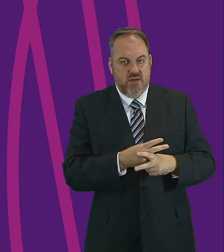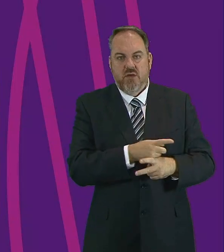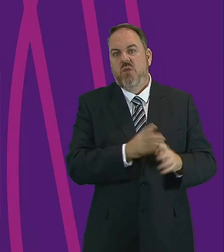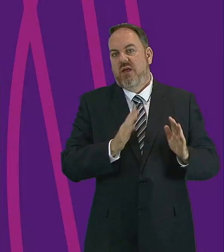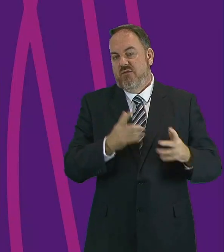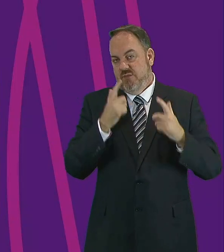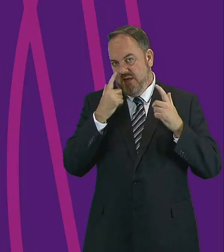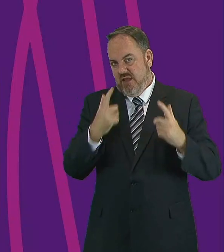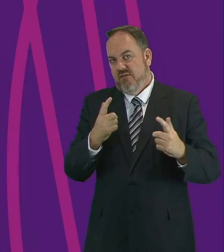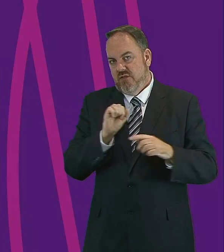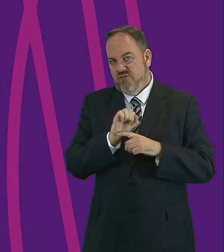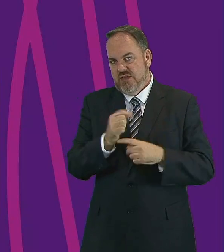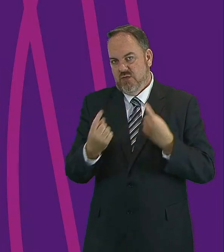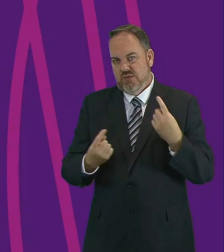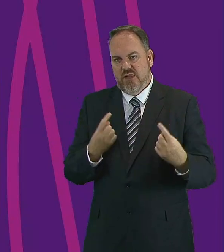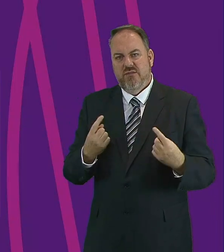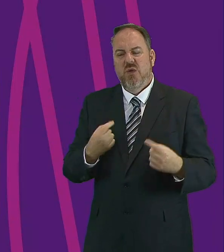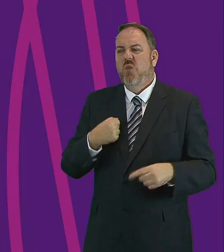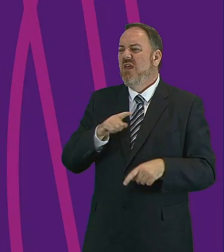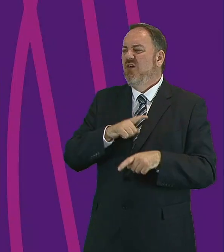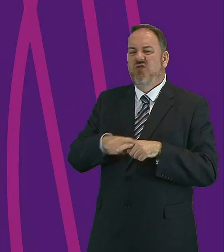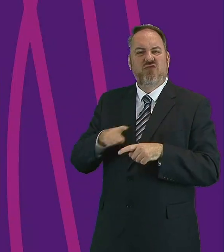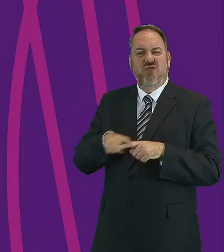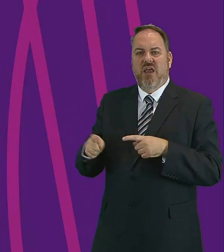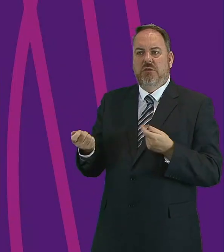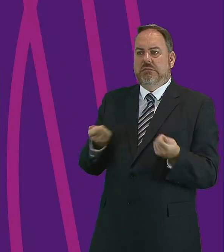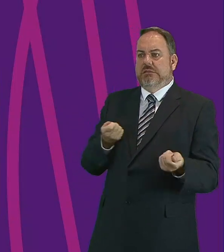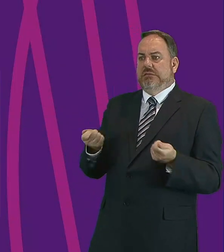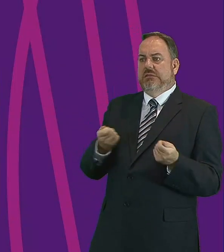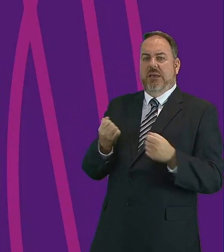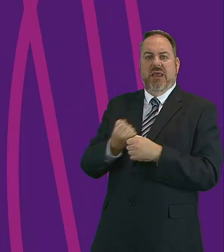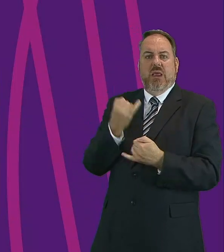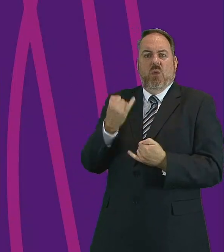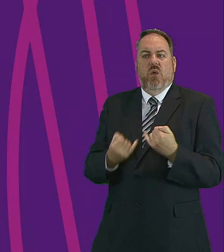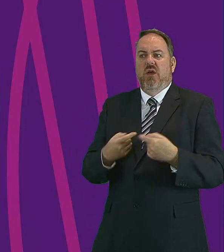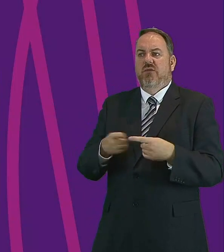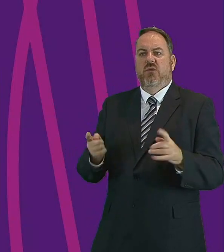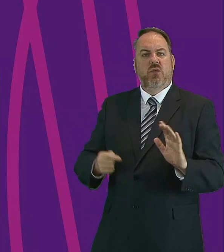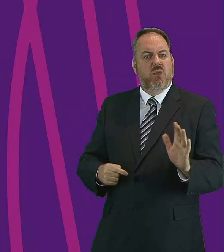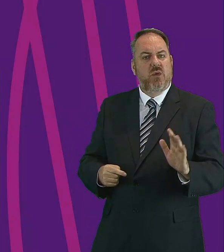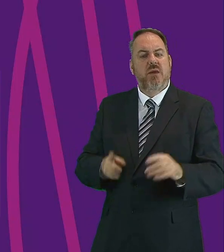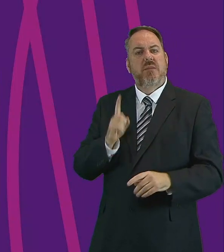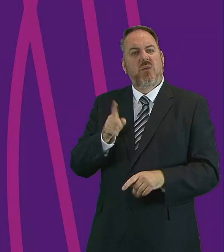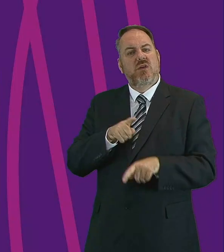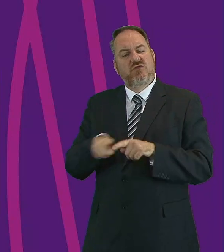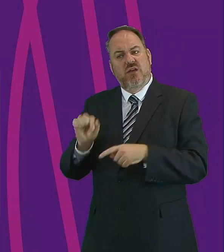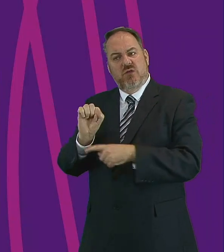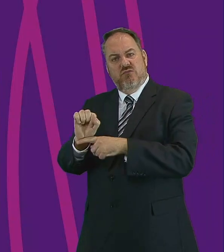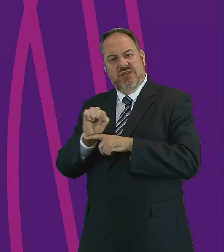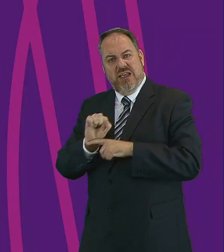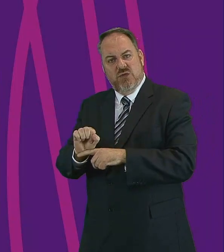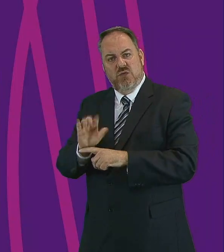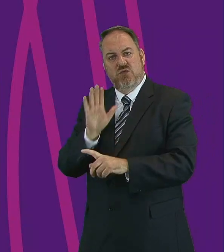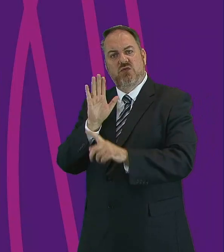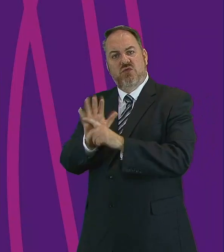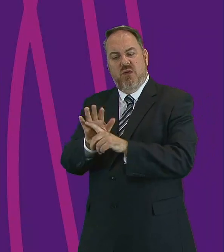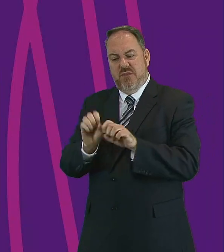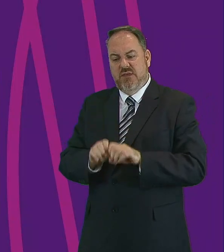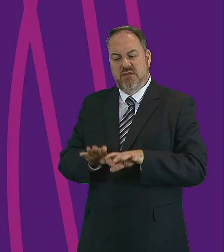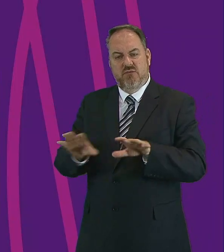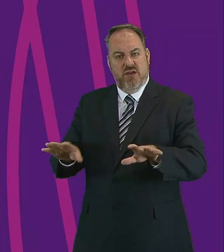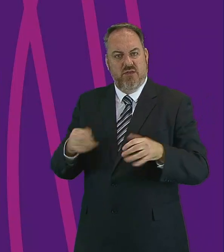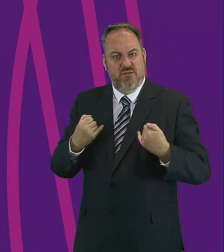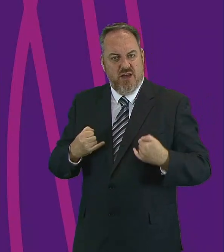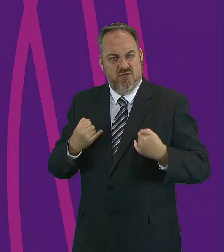proportionate and minimise the restrictions as much as possible, but make sure that on the basis of the clinical advice, they are